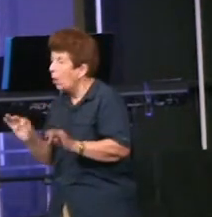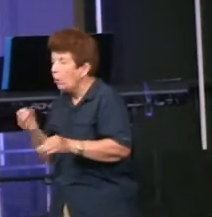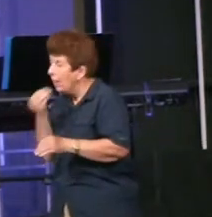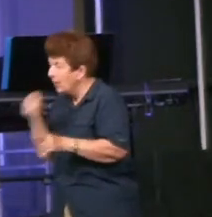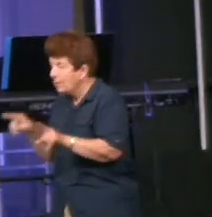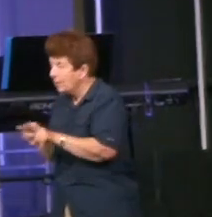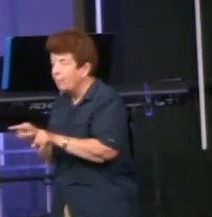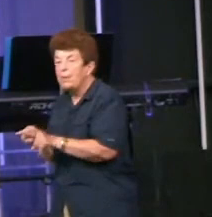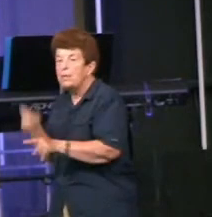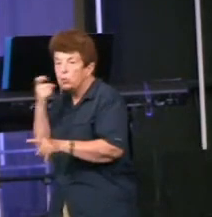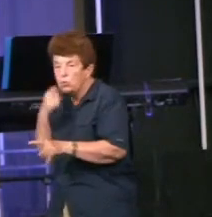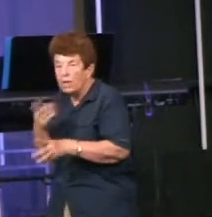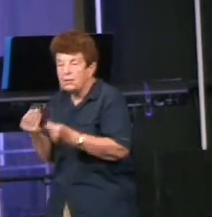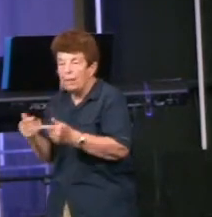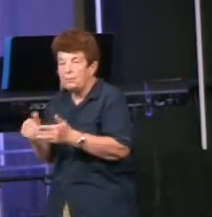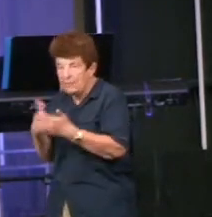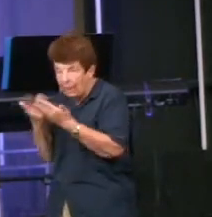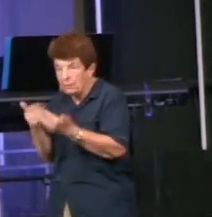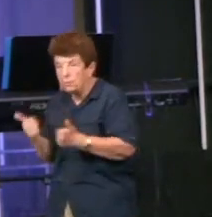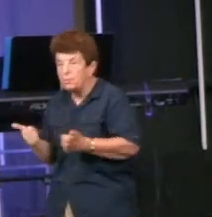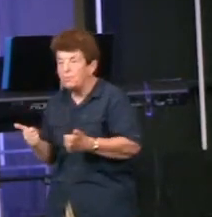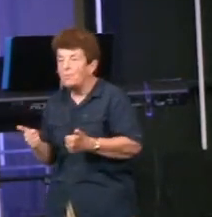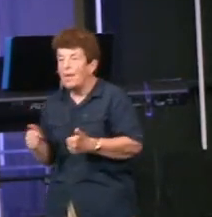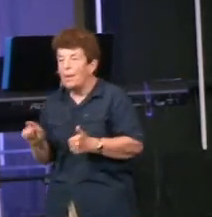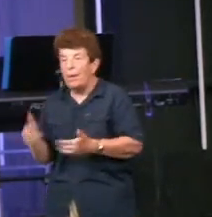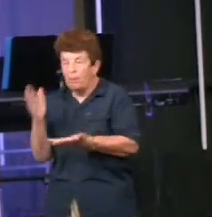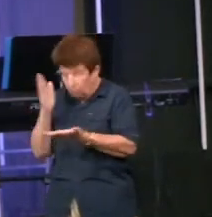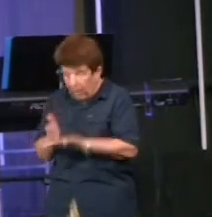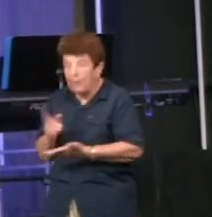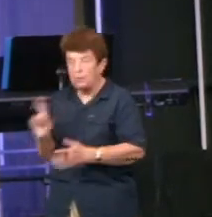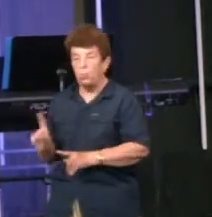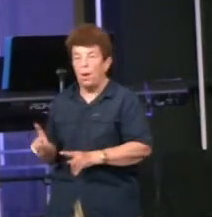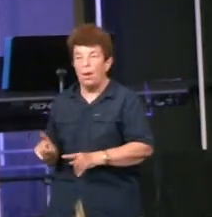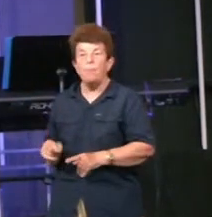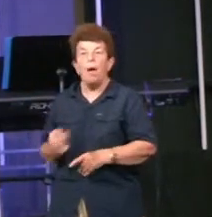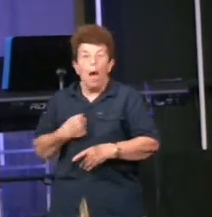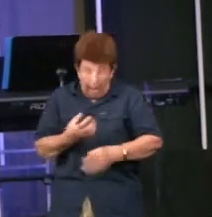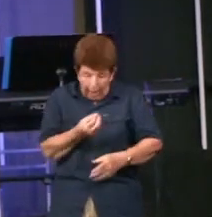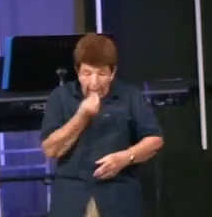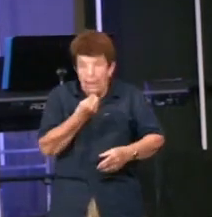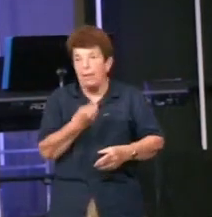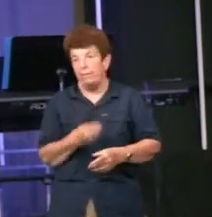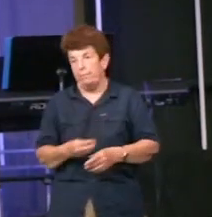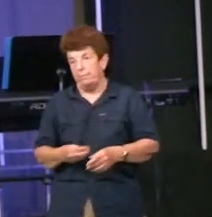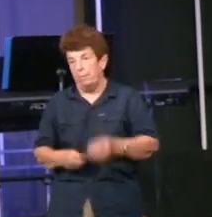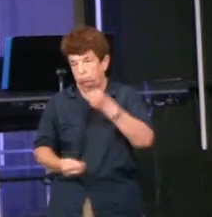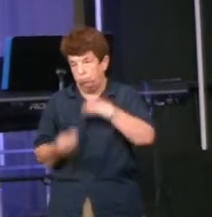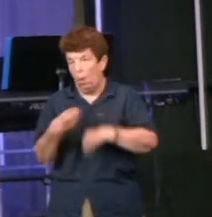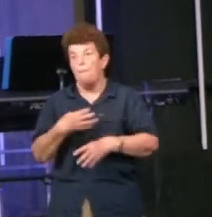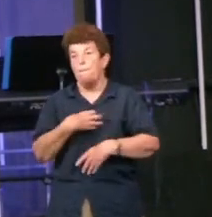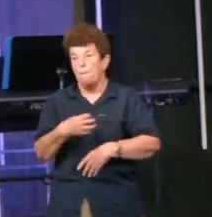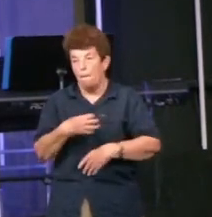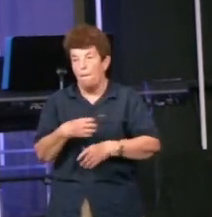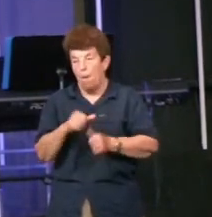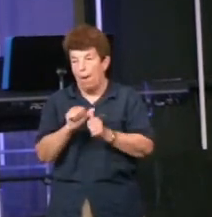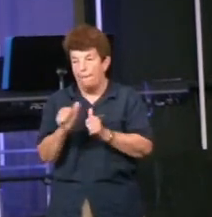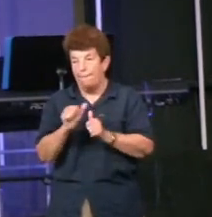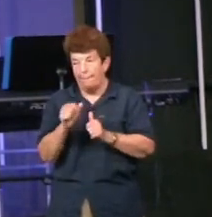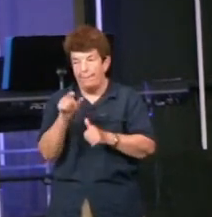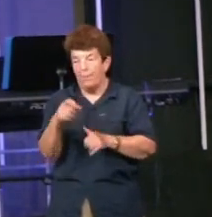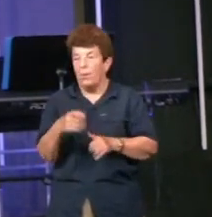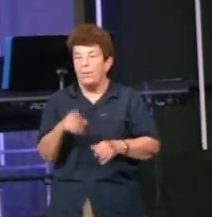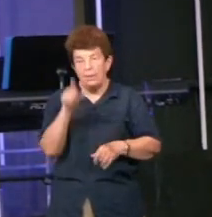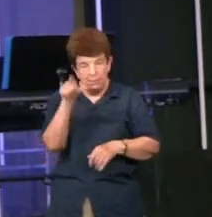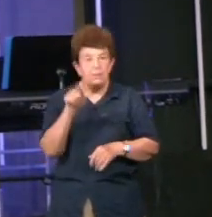amount. She tries some days and does a good job, but the reality is I consume food significantly better and